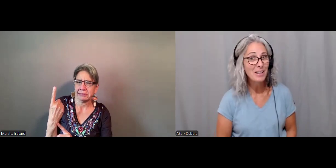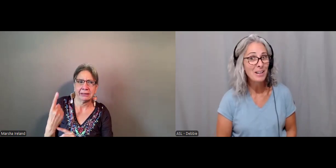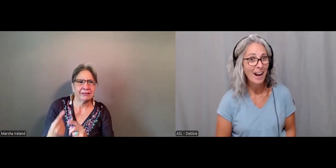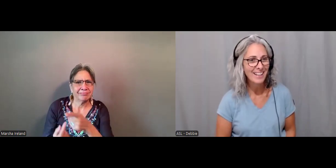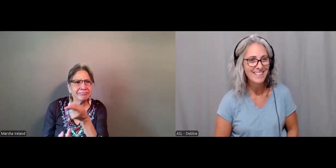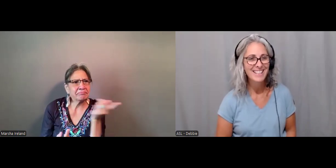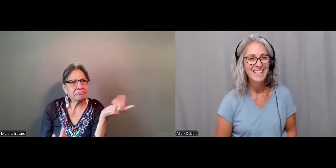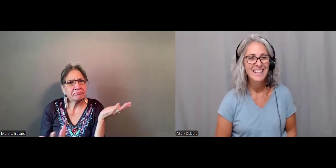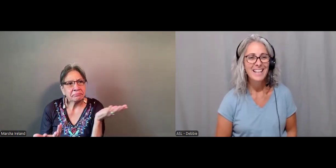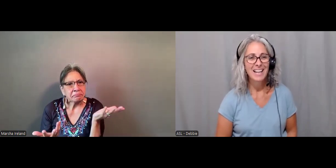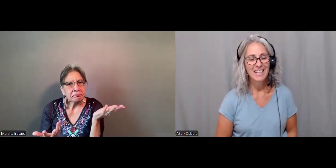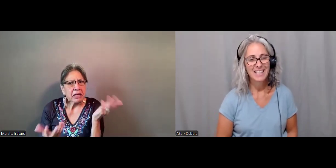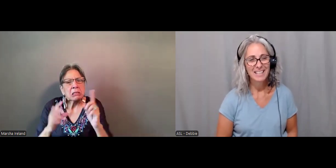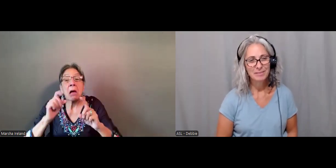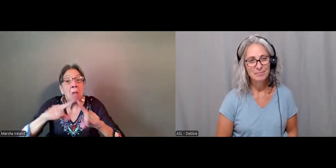because I got pregnant.